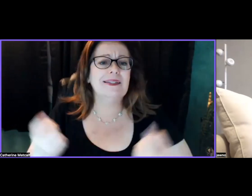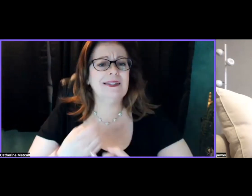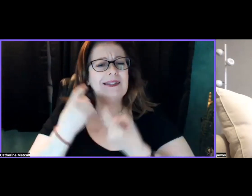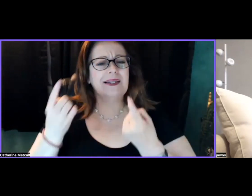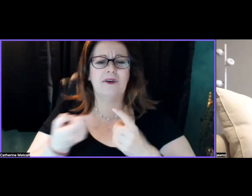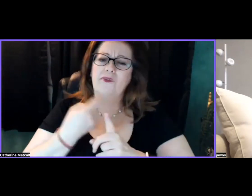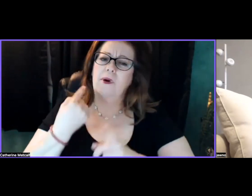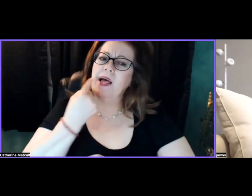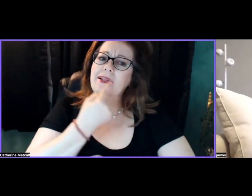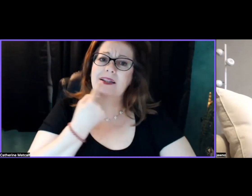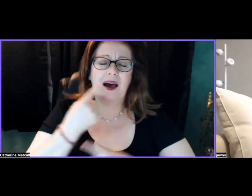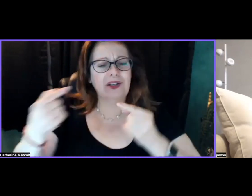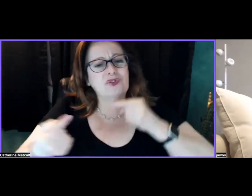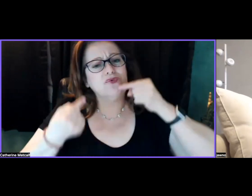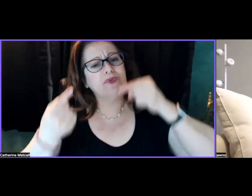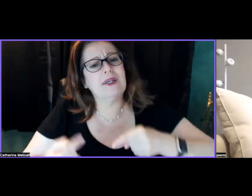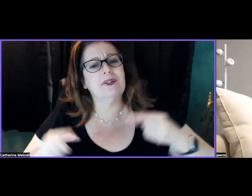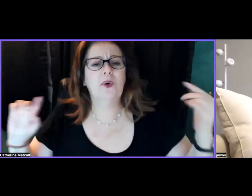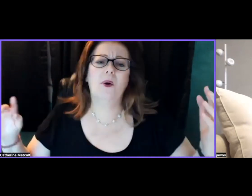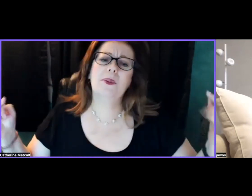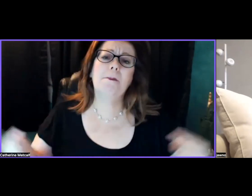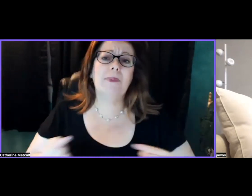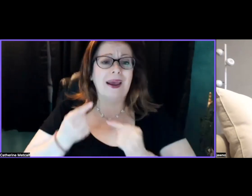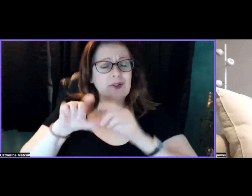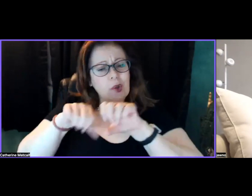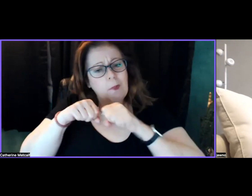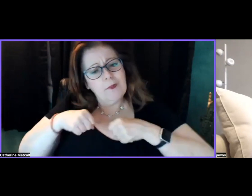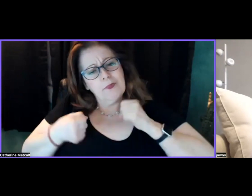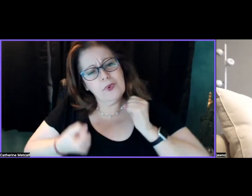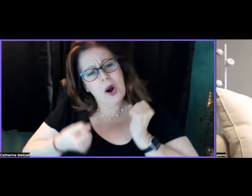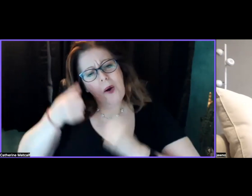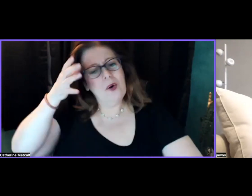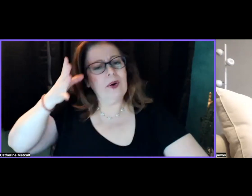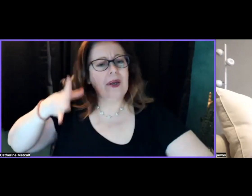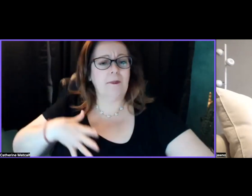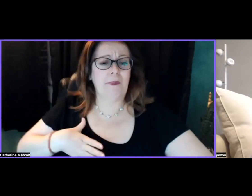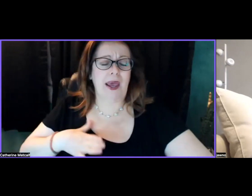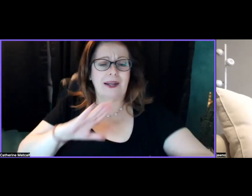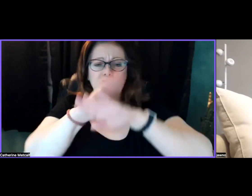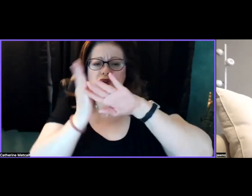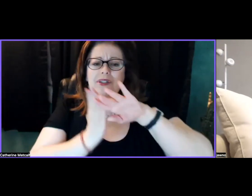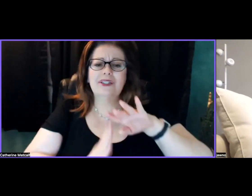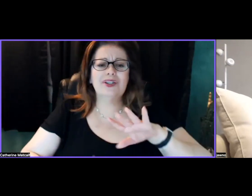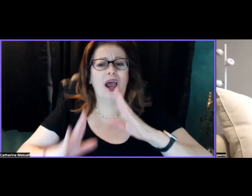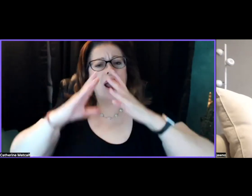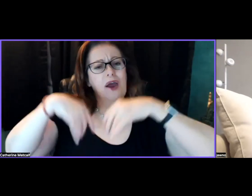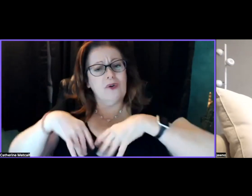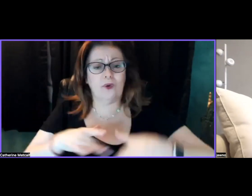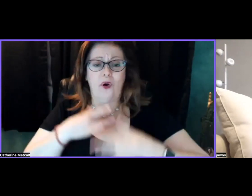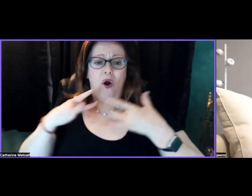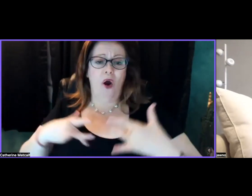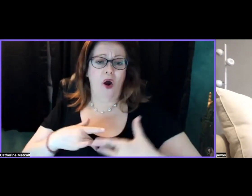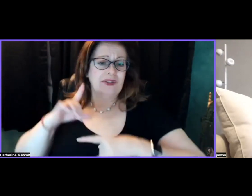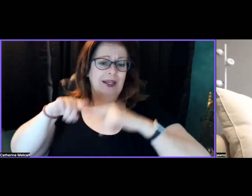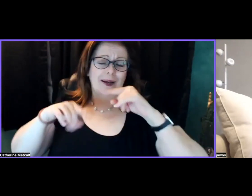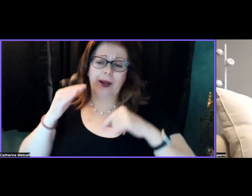with the pains of broken men, with exploded dreams and shattered hearts told they couldn't love the way their whole essence of their